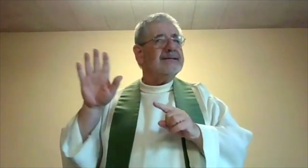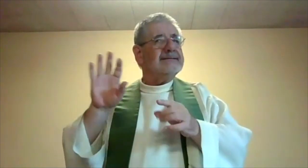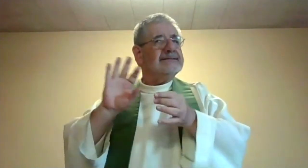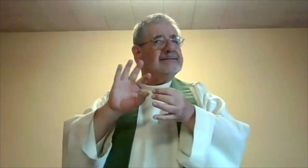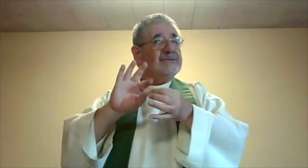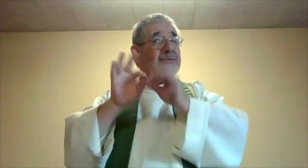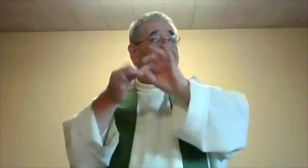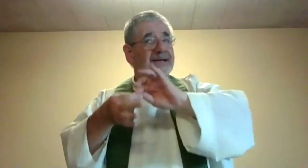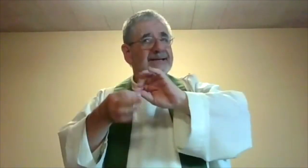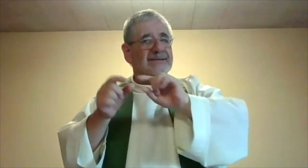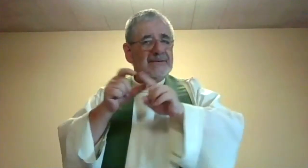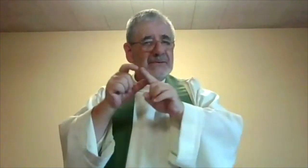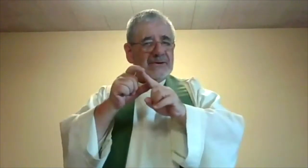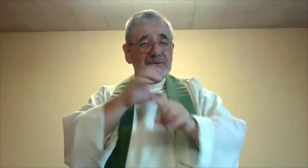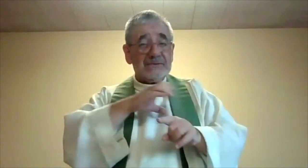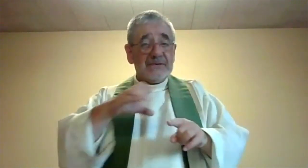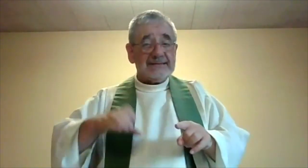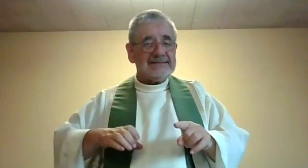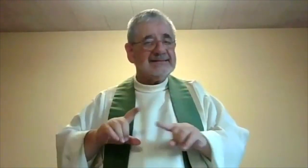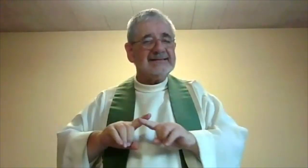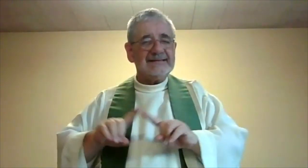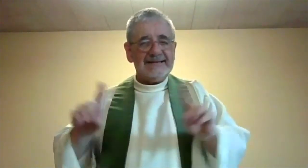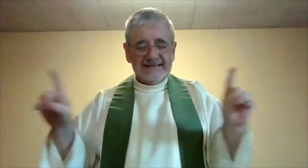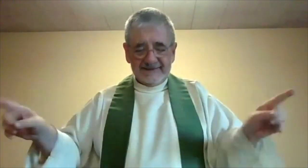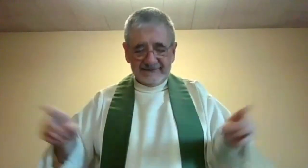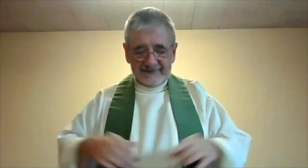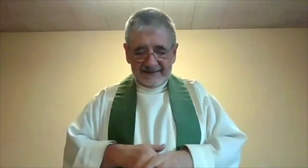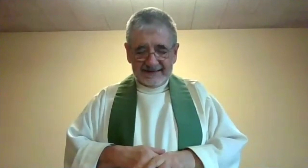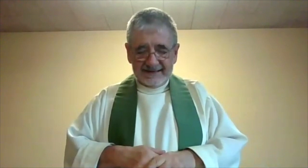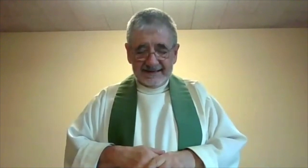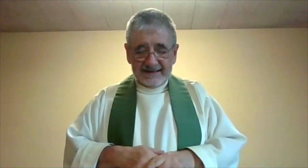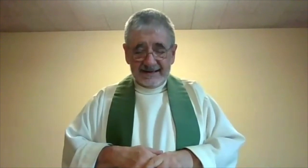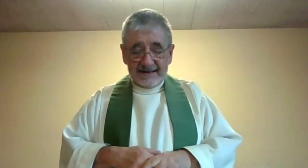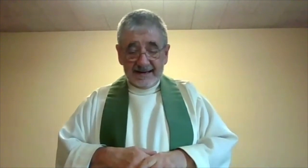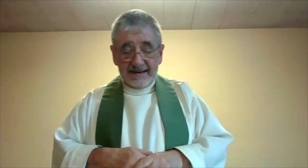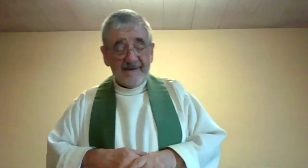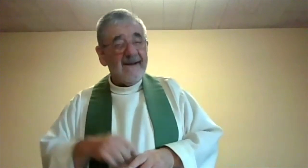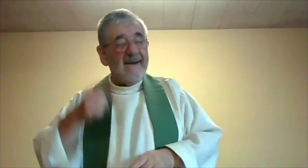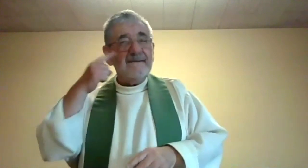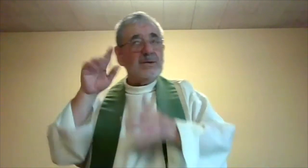is indeed Christ, but his interpretation of the word Christ was different.